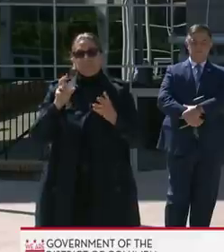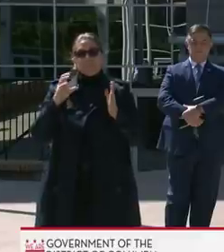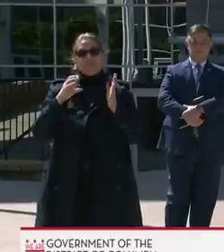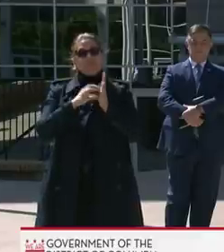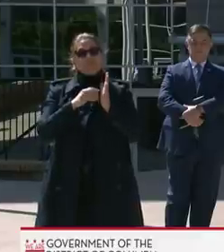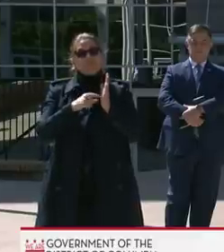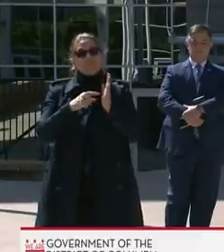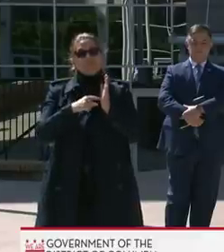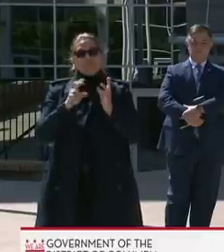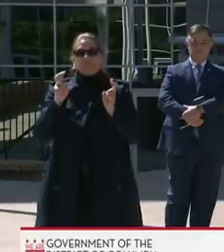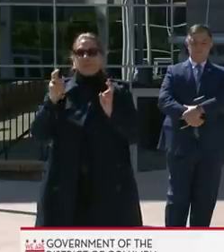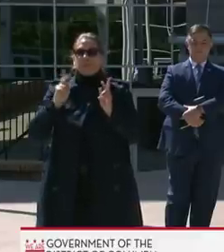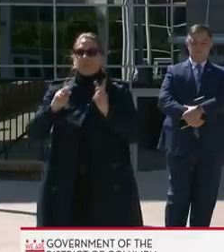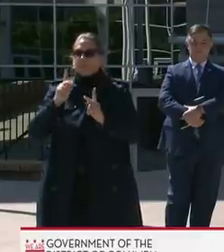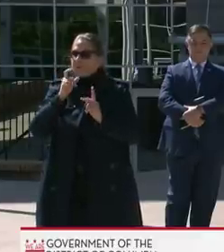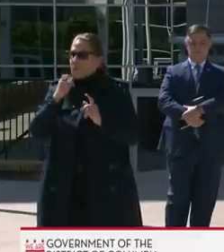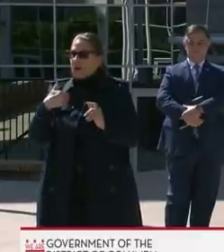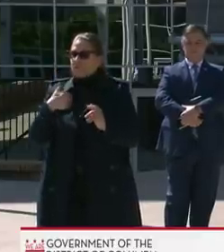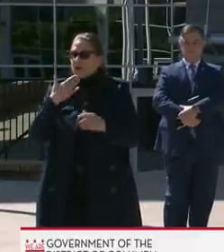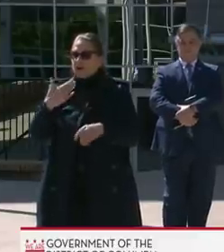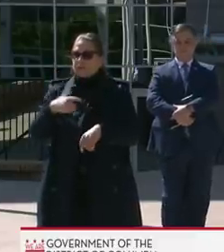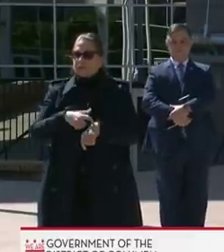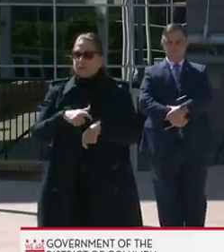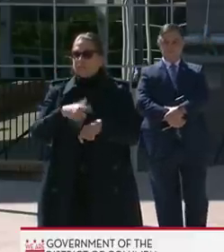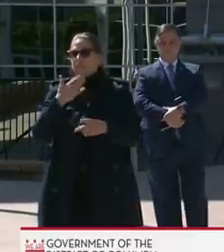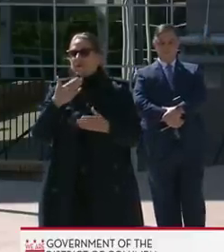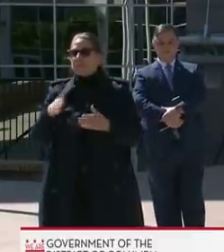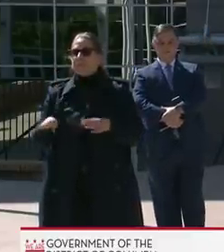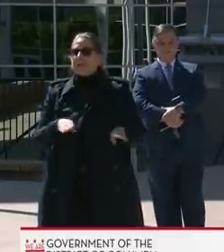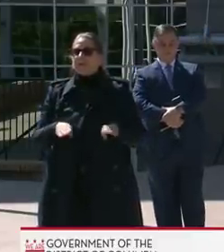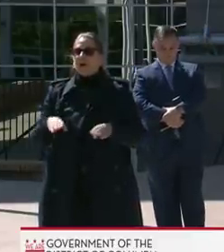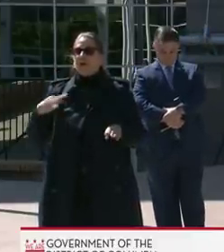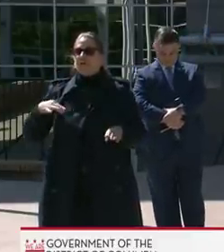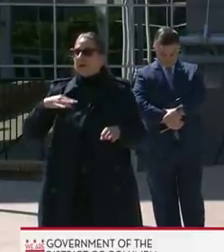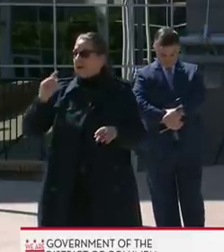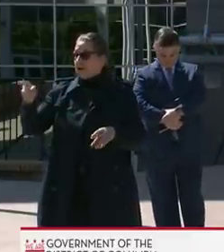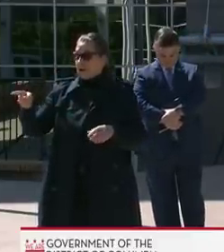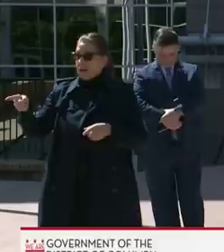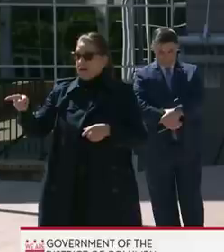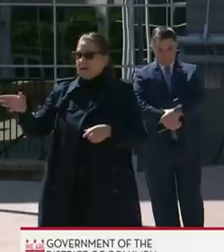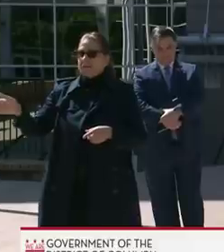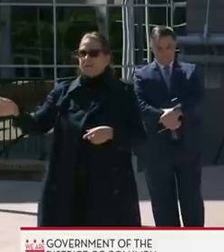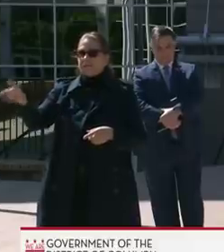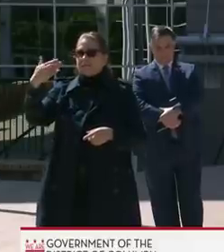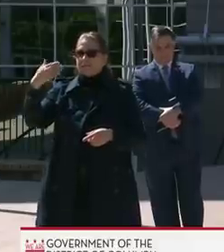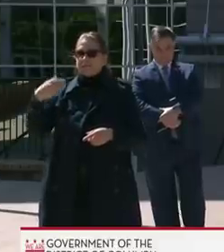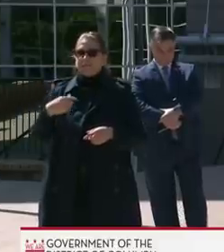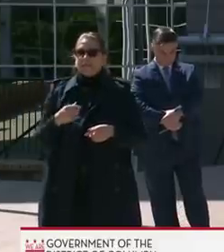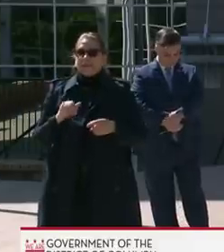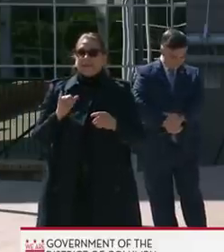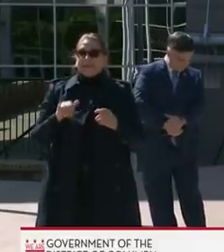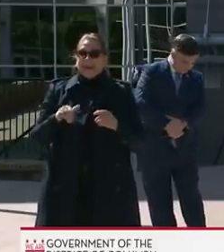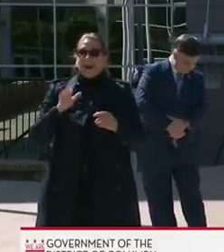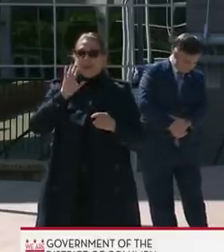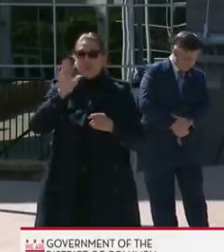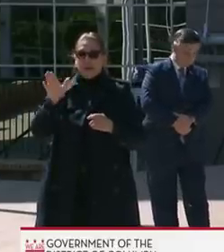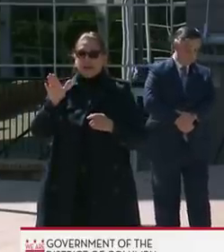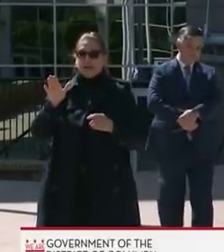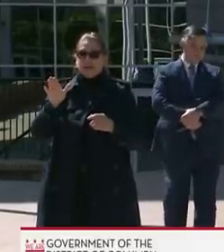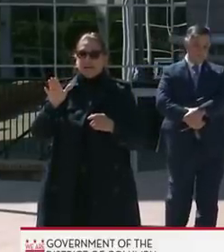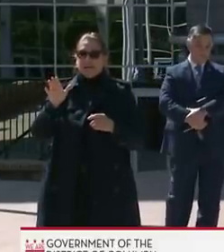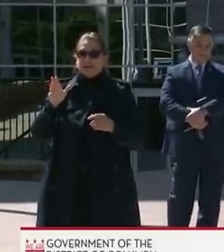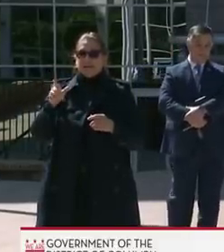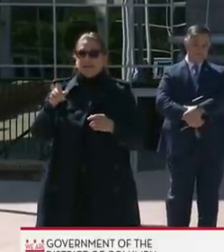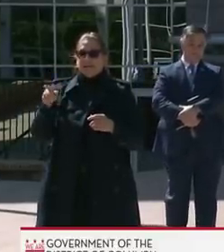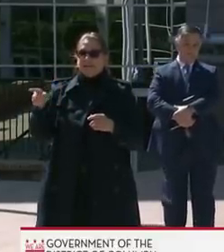time credits affecting the jail. What's in this bill, if I understand it correctly, affects those who are sentenced in the Bureau of Prisons.